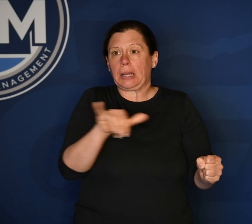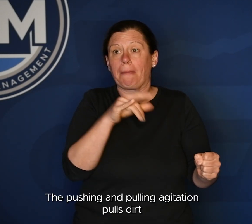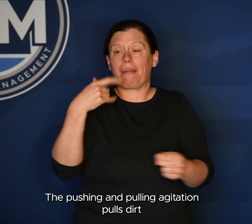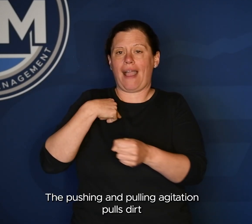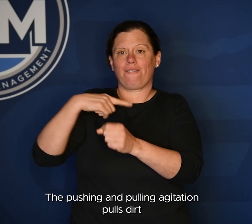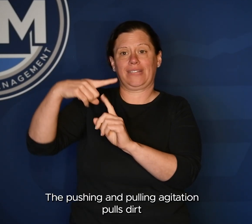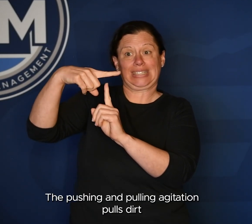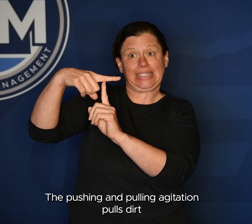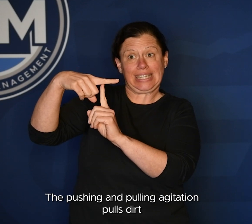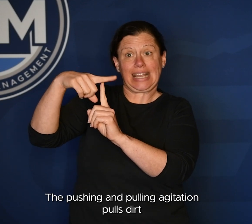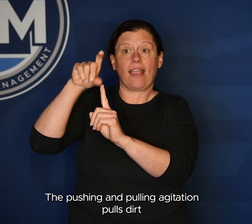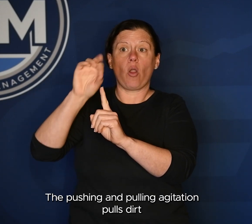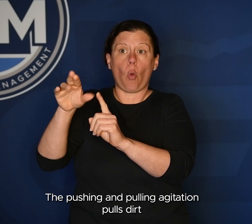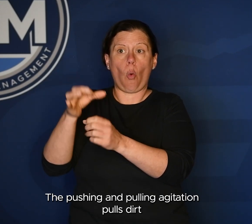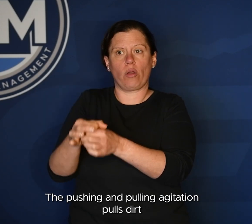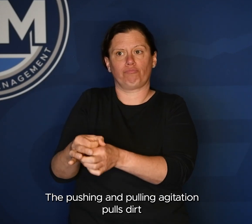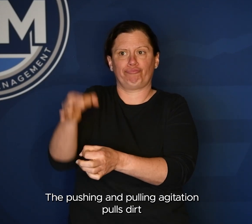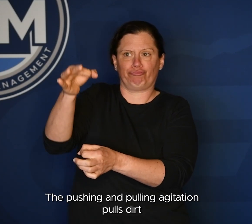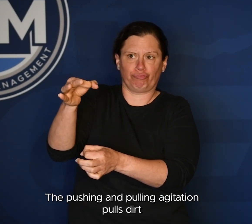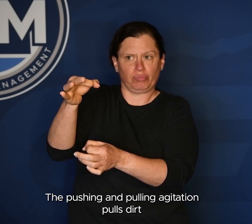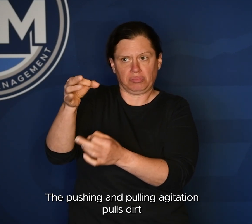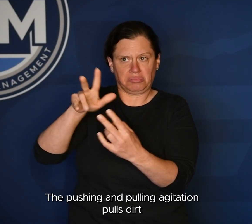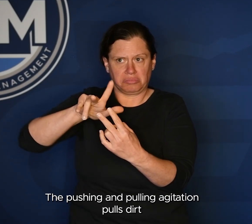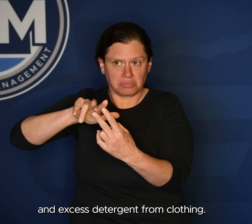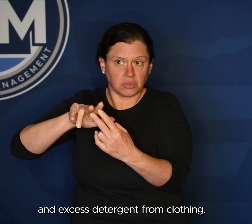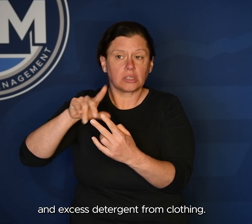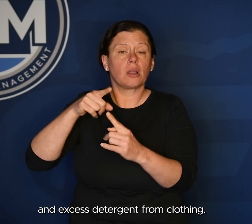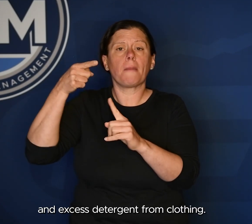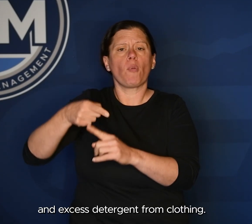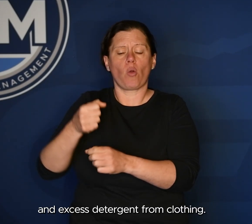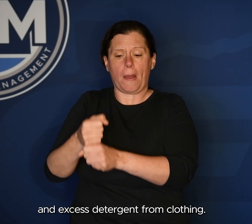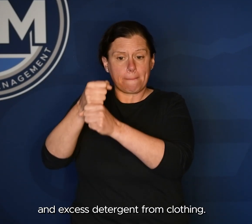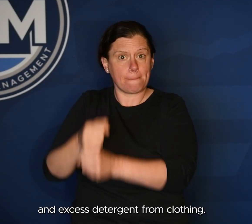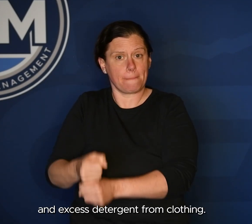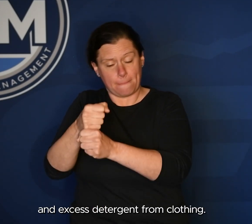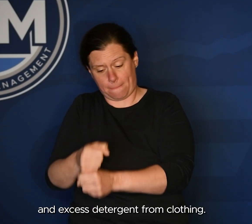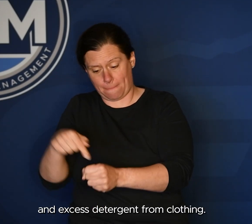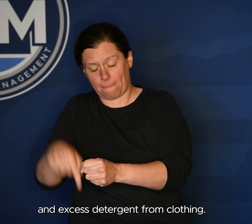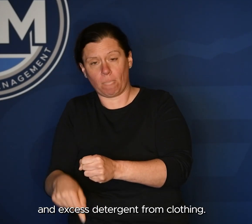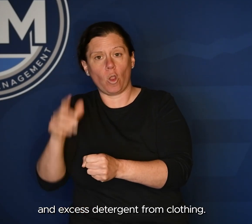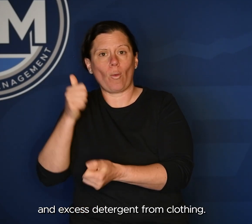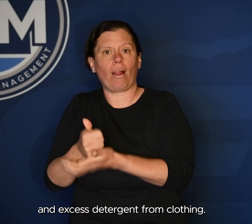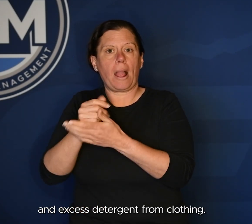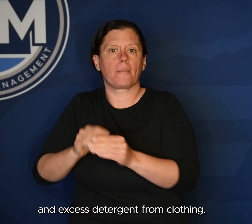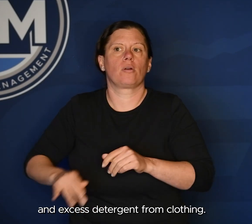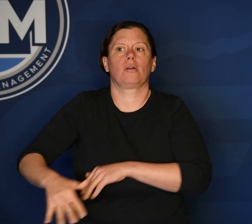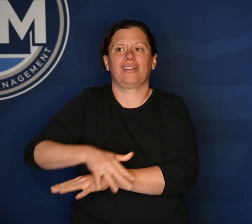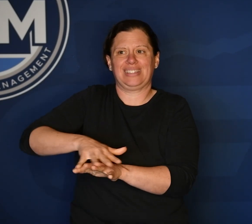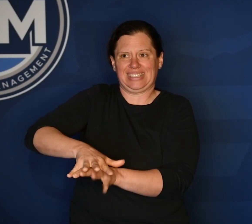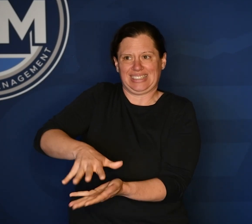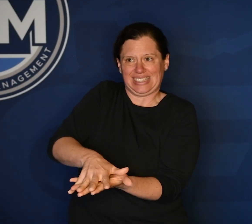The pushing and pulling agitation pulls dirt and excess detergent from clothing.